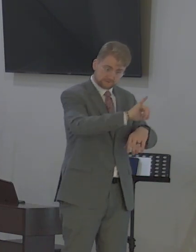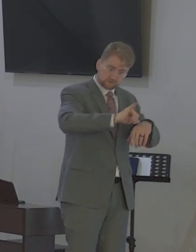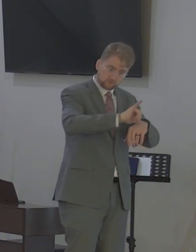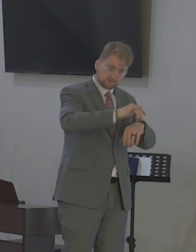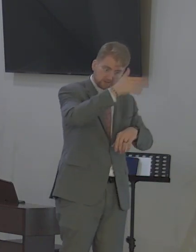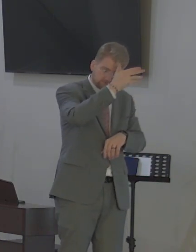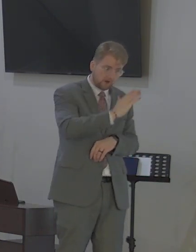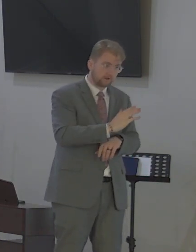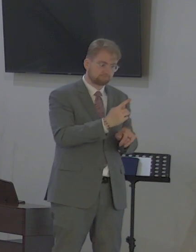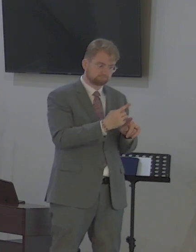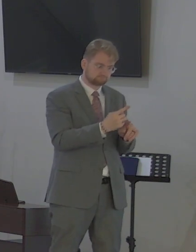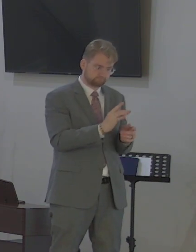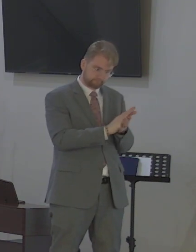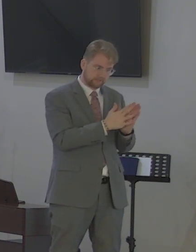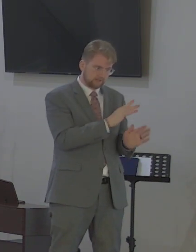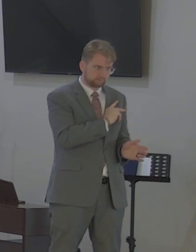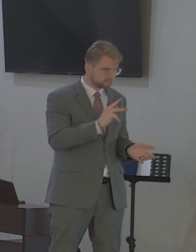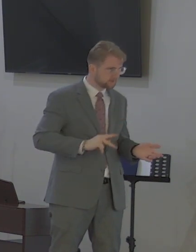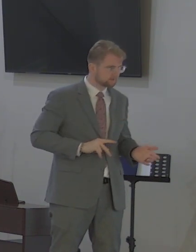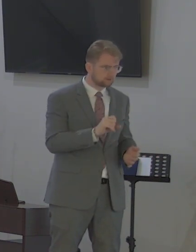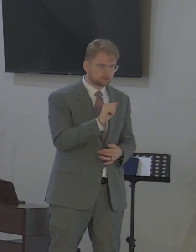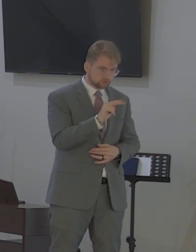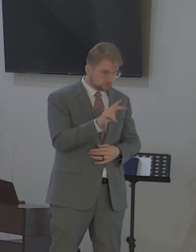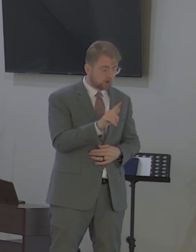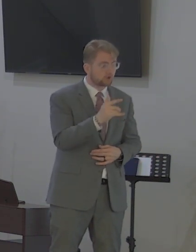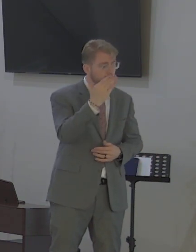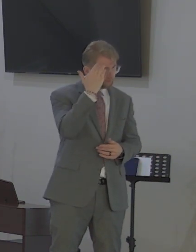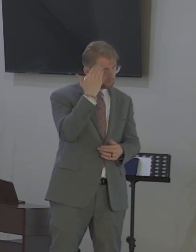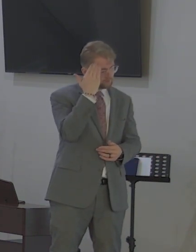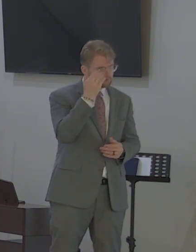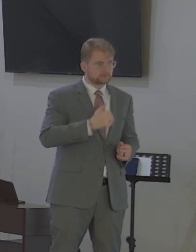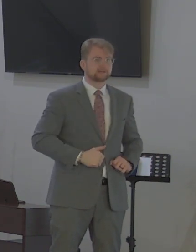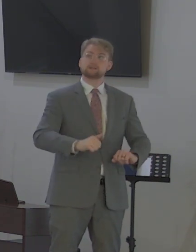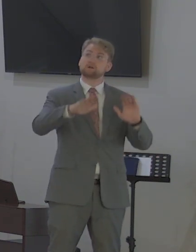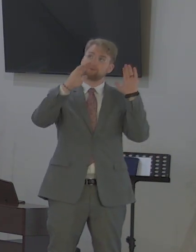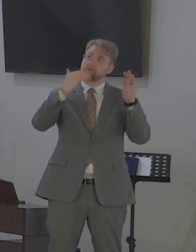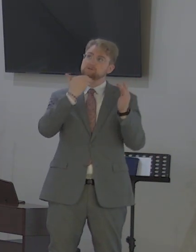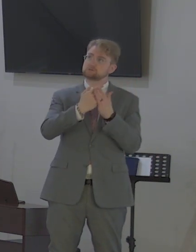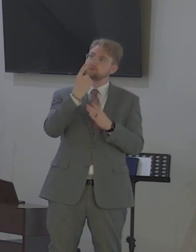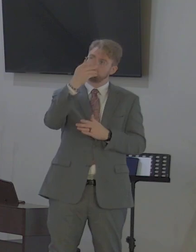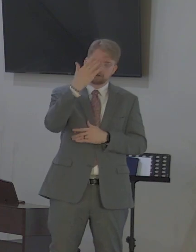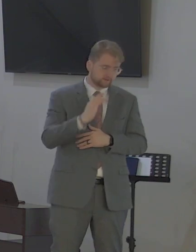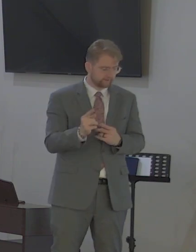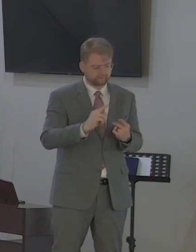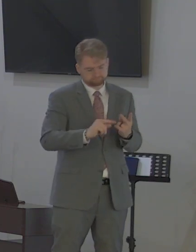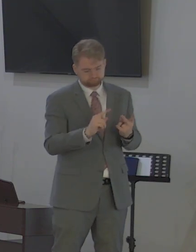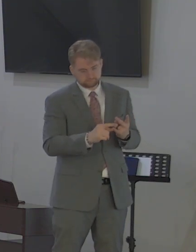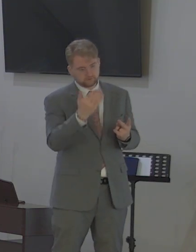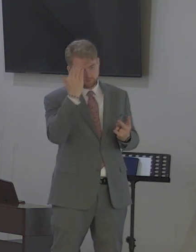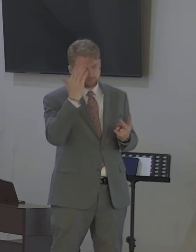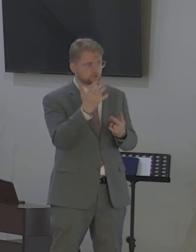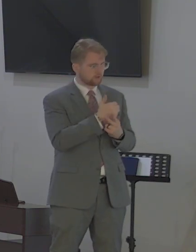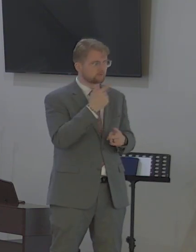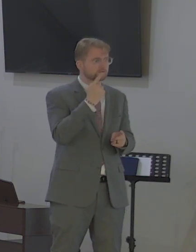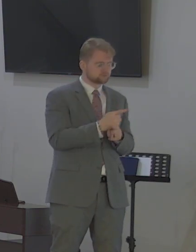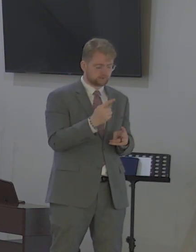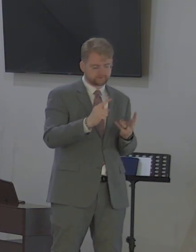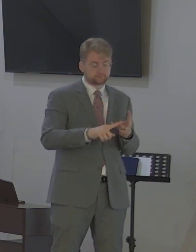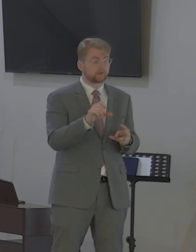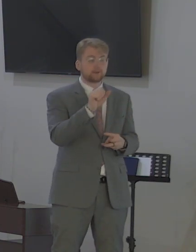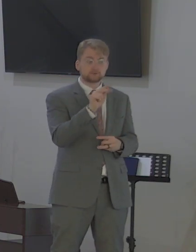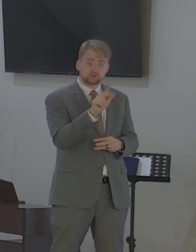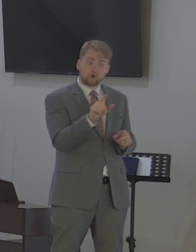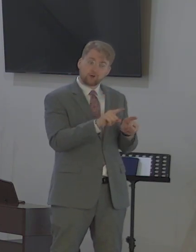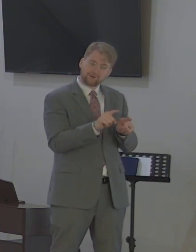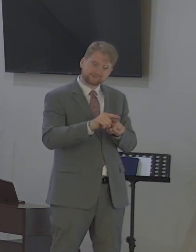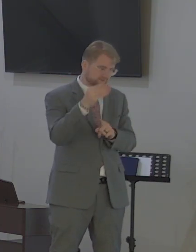that a sacrifice is good for God. Saul knows that an offering is right. Saul also knows he doesn't have the authority